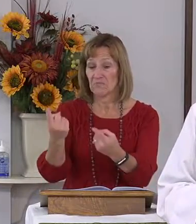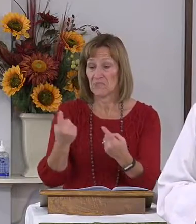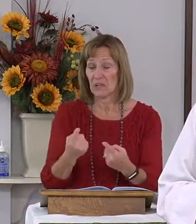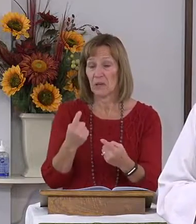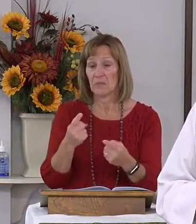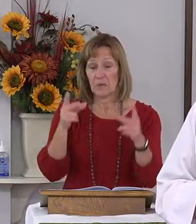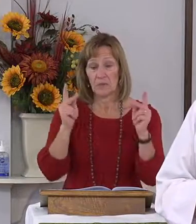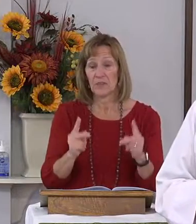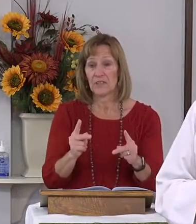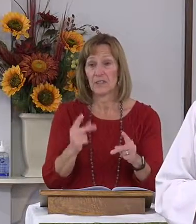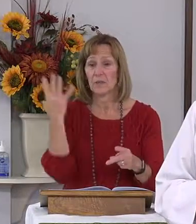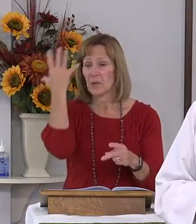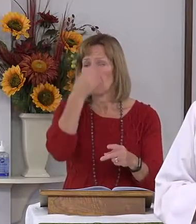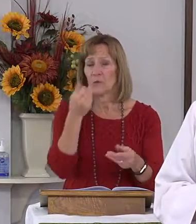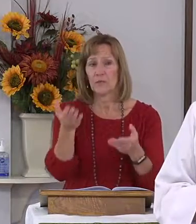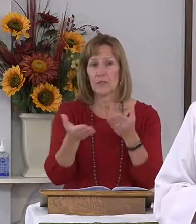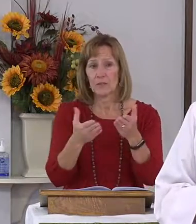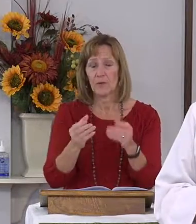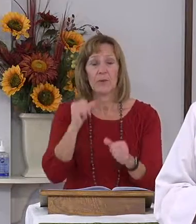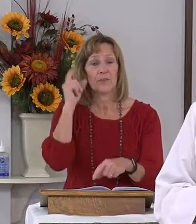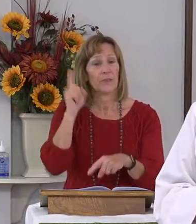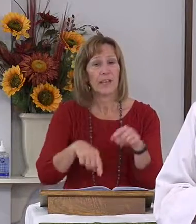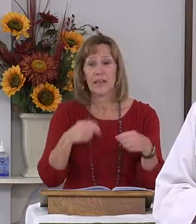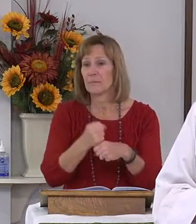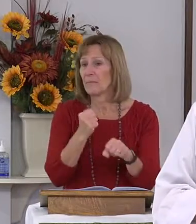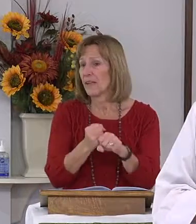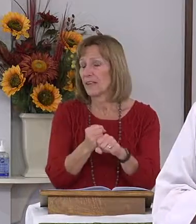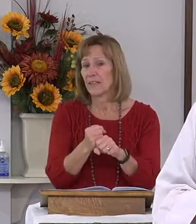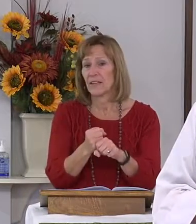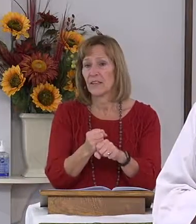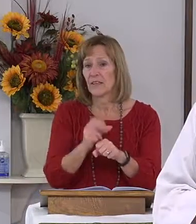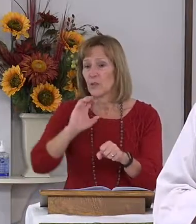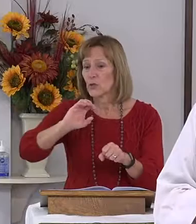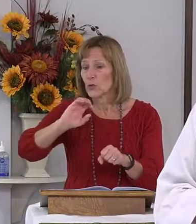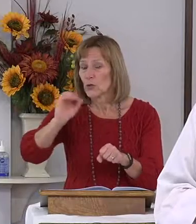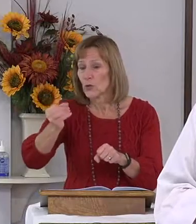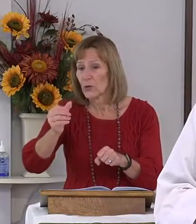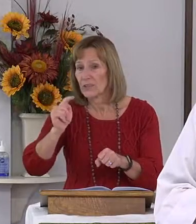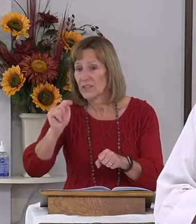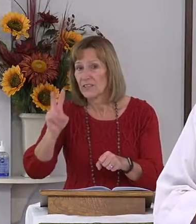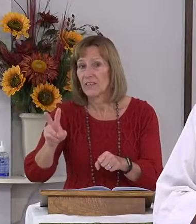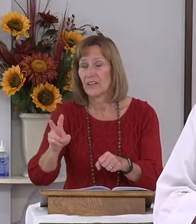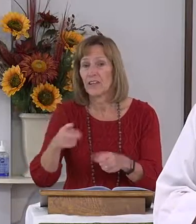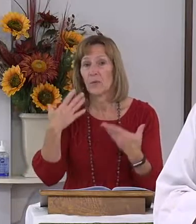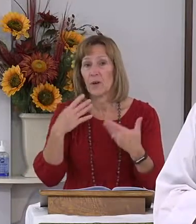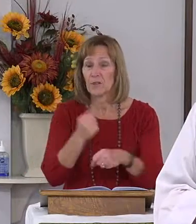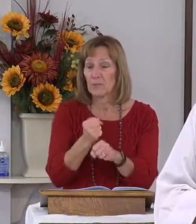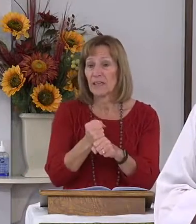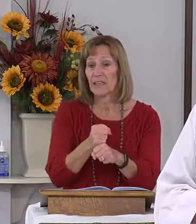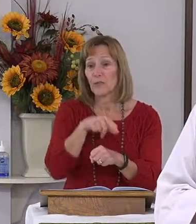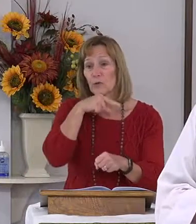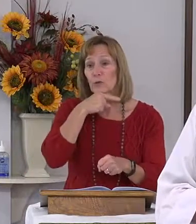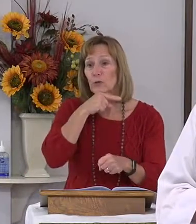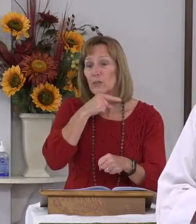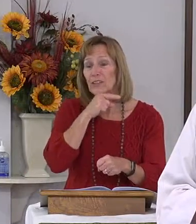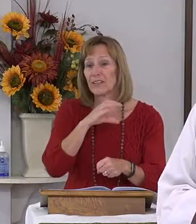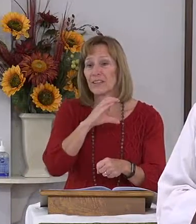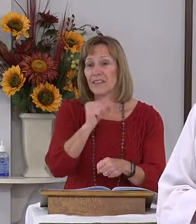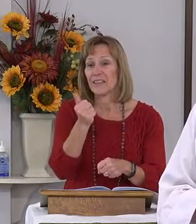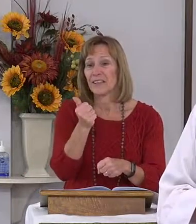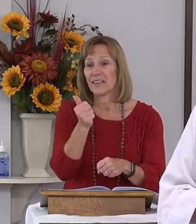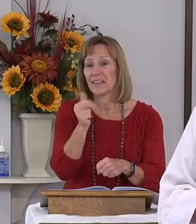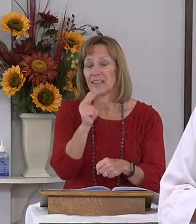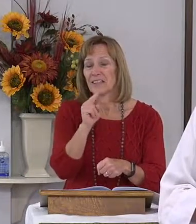beautiful service. Or if you're unable to do that, to turn it on while you're roasting your turkey, channel